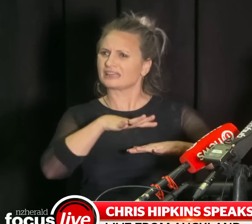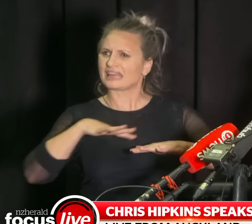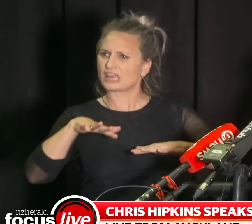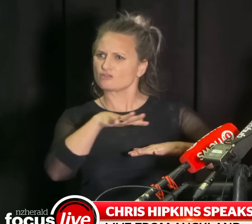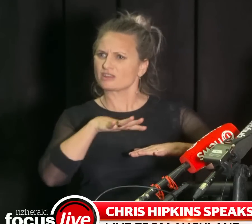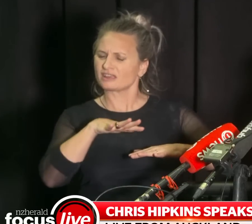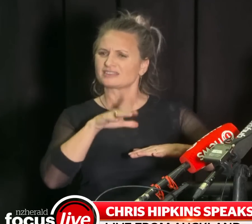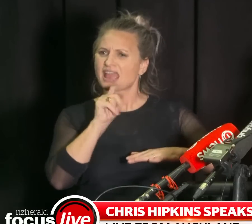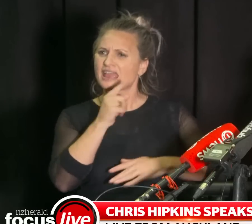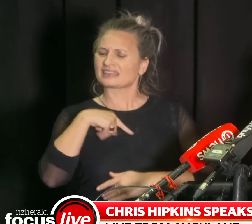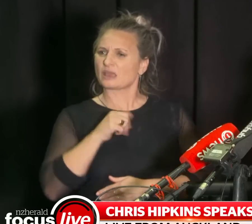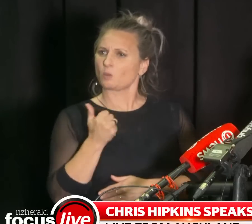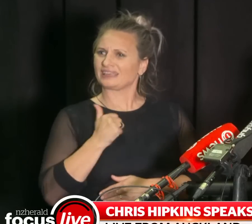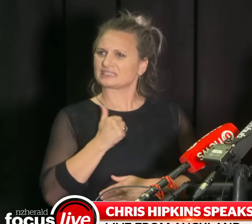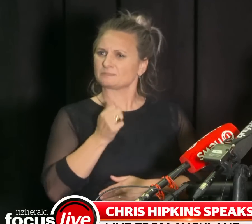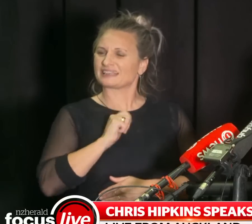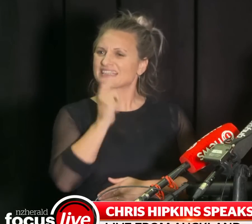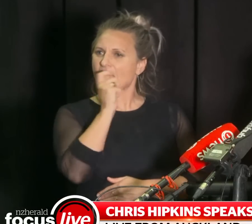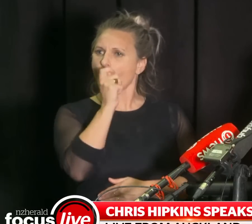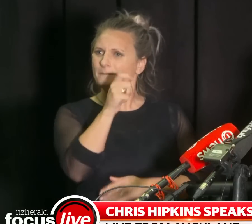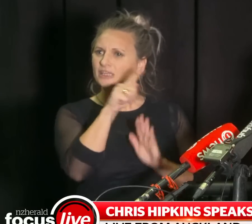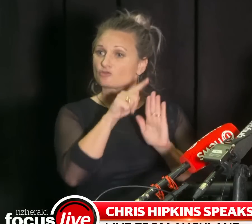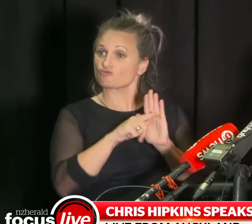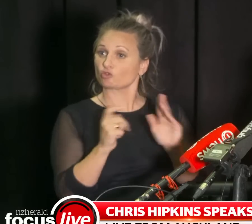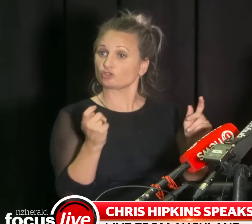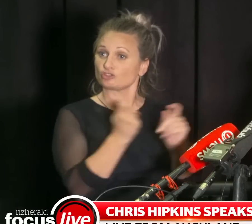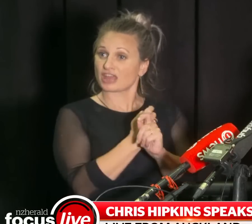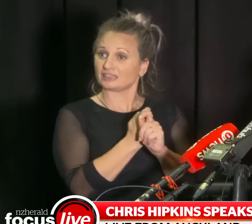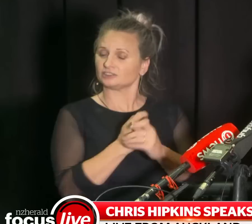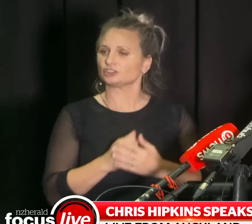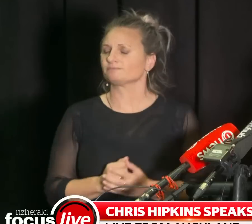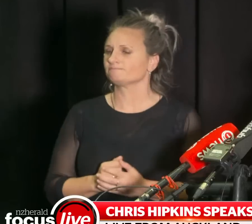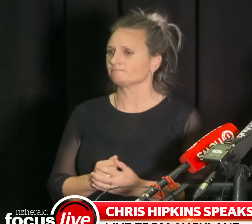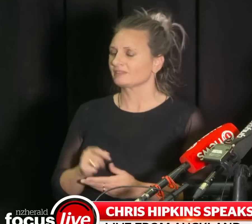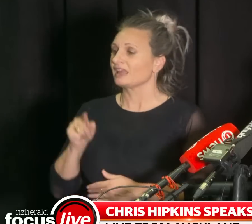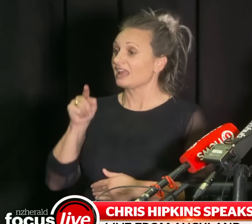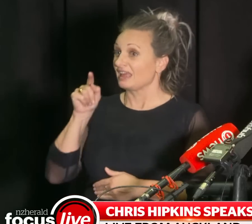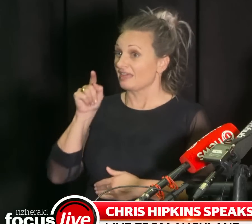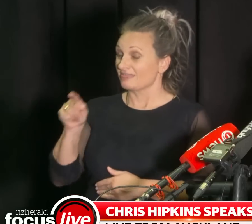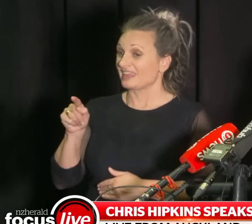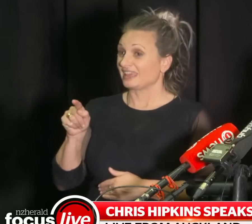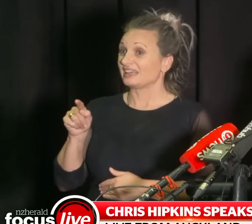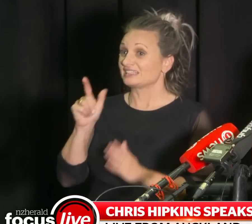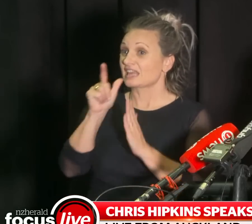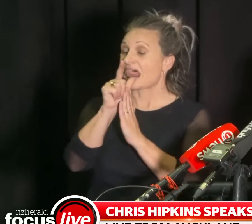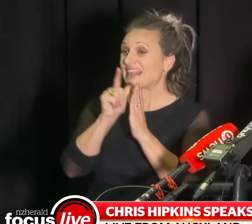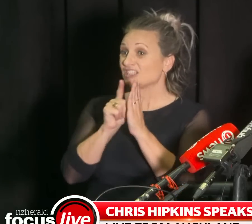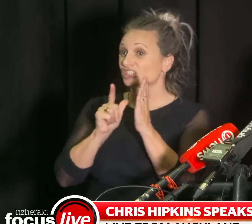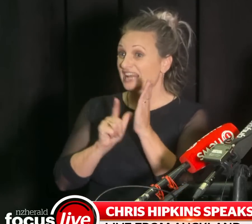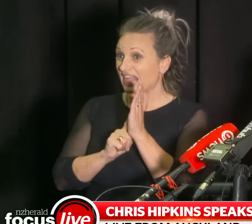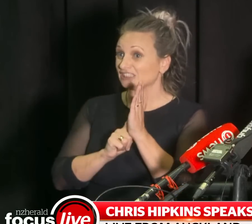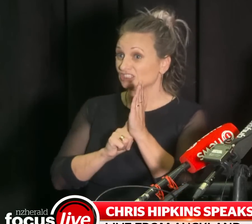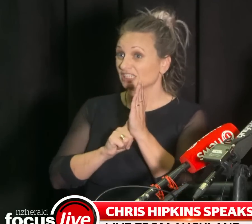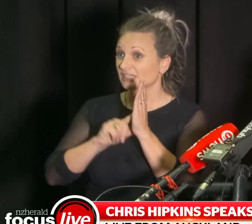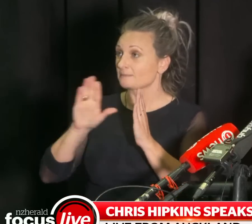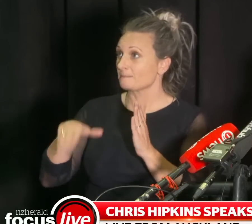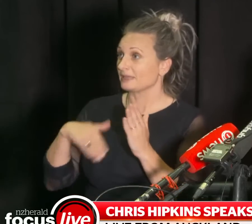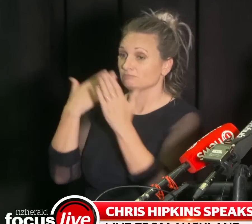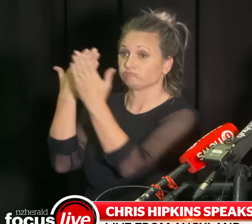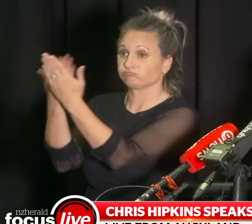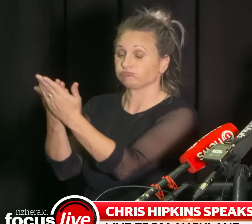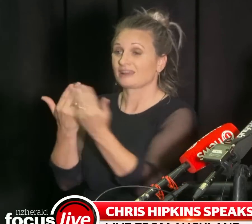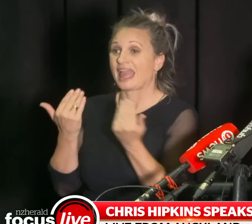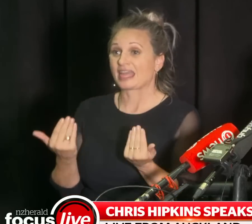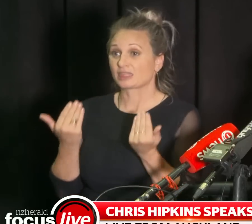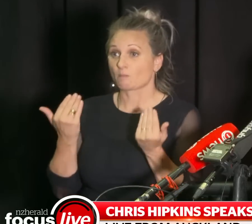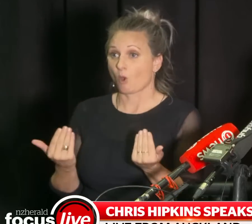expect our building code to change? There is legislation before the House at the moment, the Natural and Built Environments Bill, which is working its